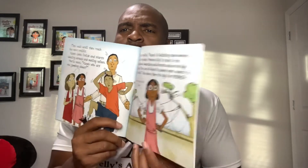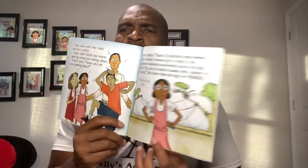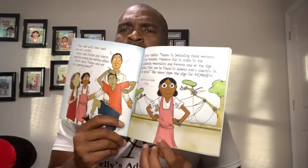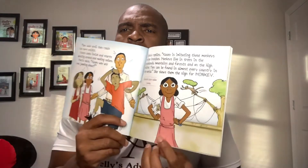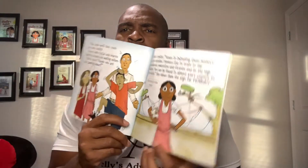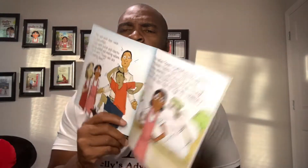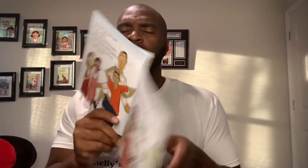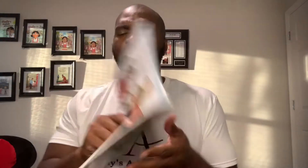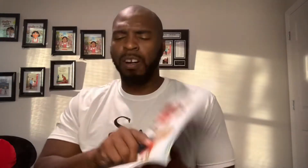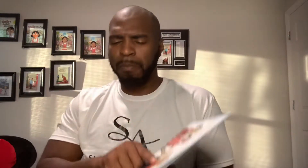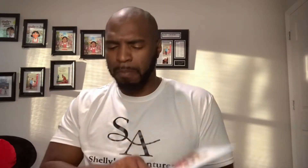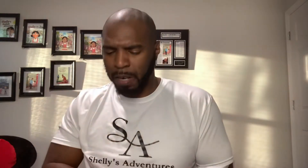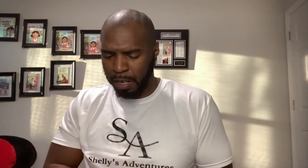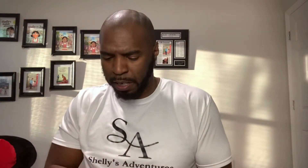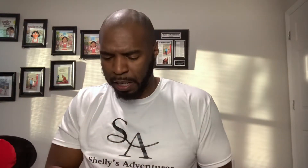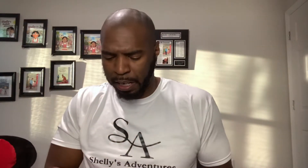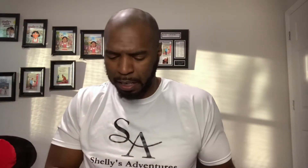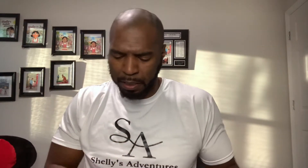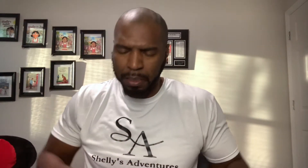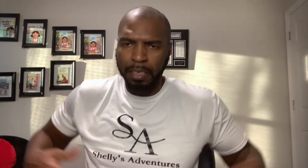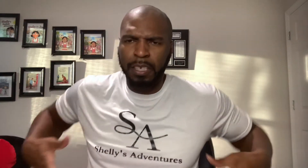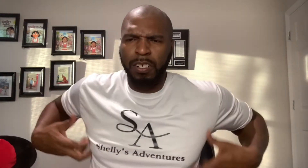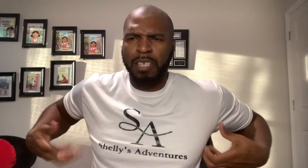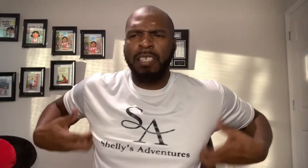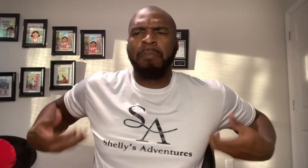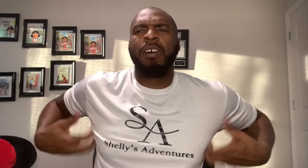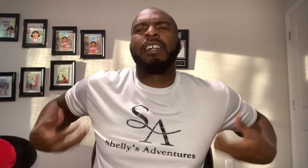sign for monkey. So this is monkey.